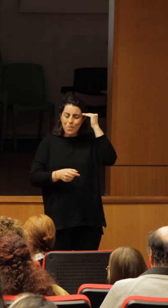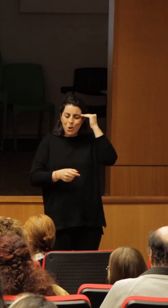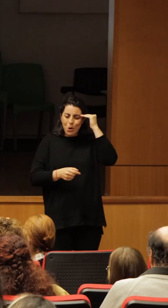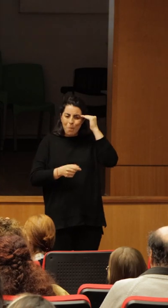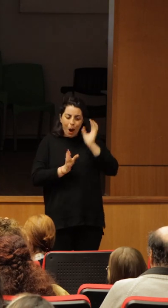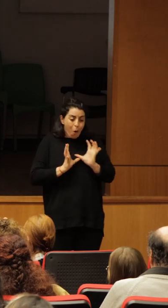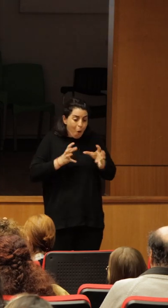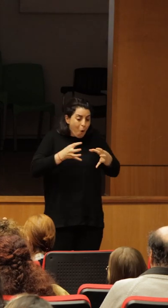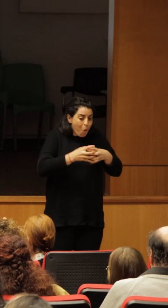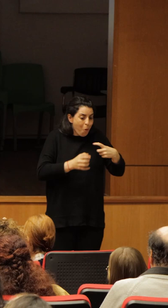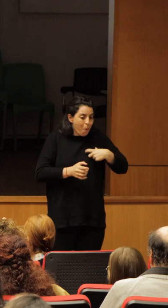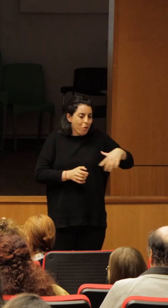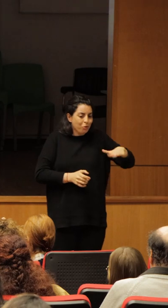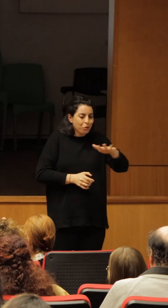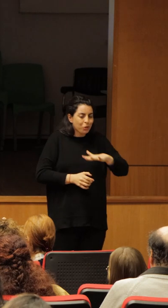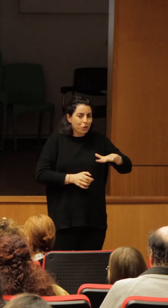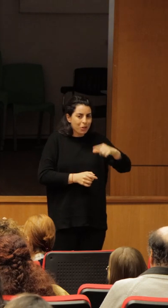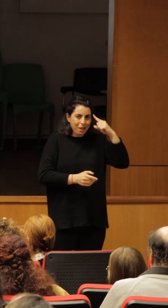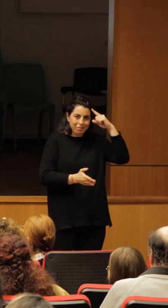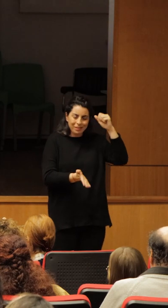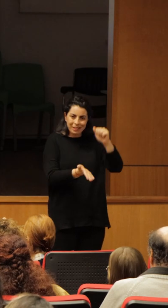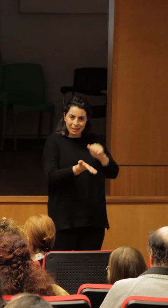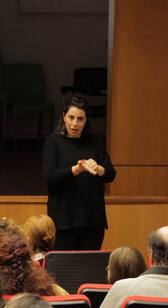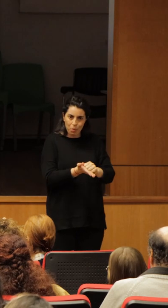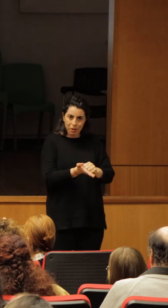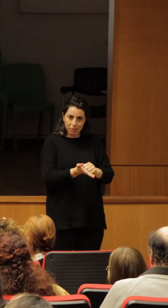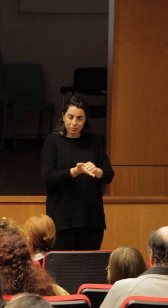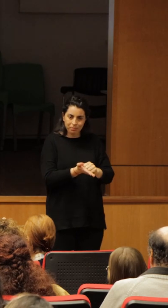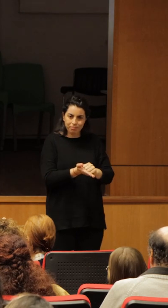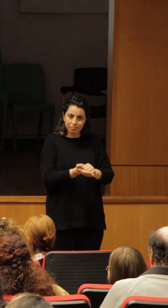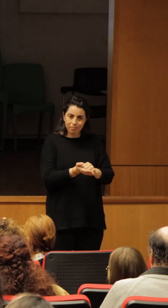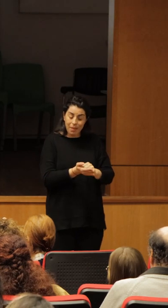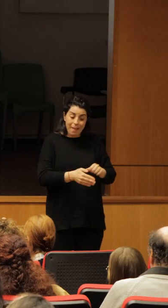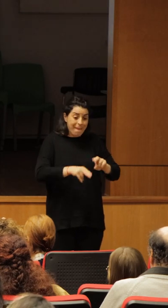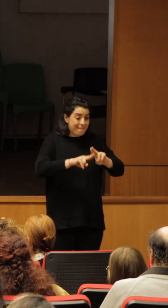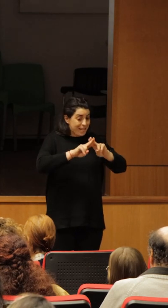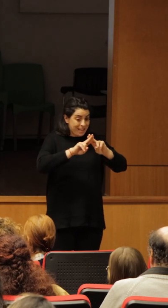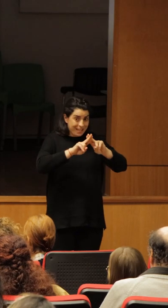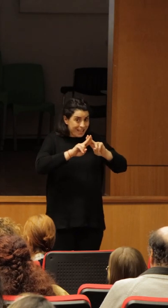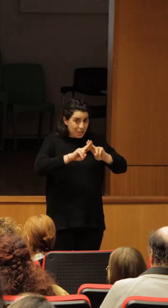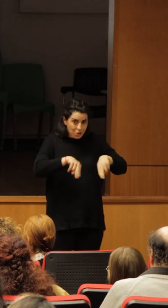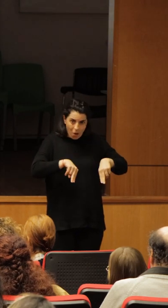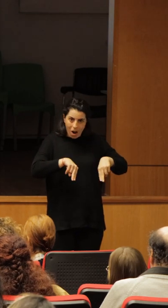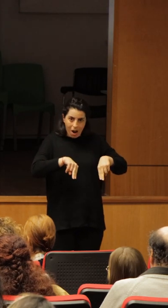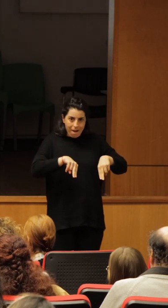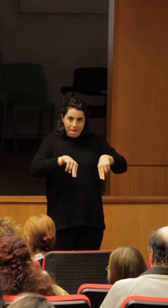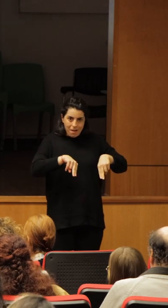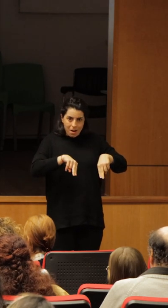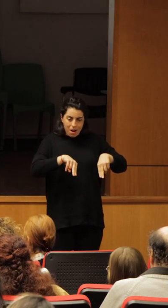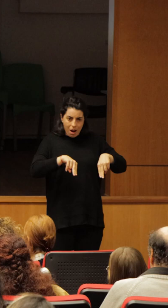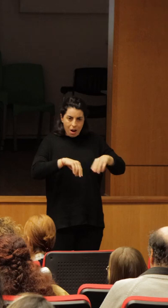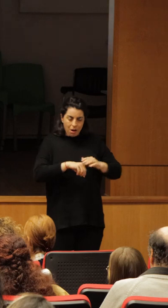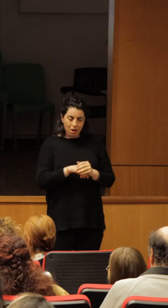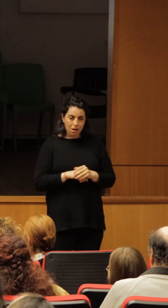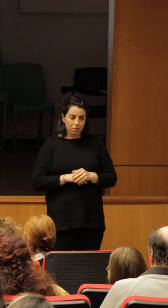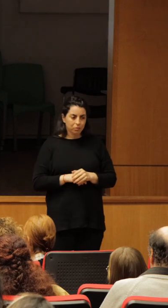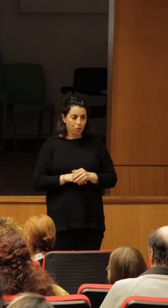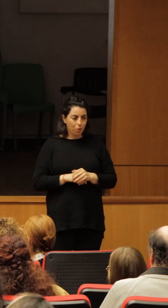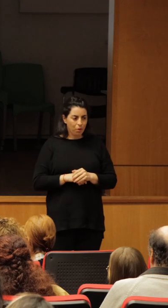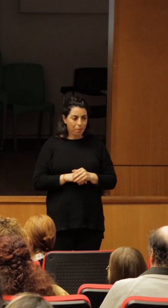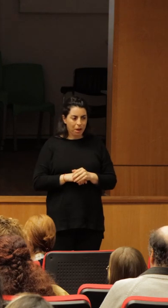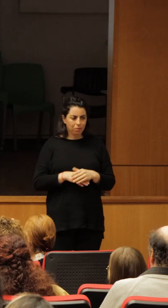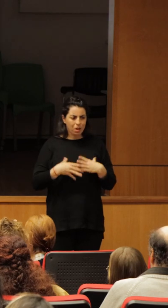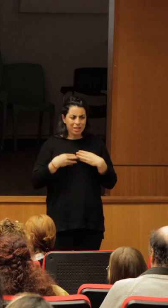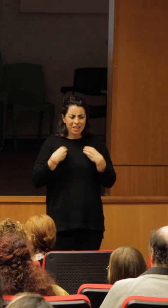He wrote about censorship. La censura. About war guilt, el sentimiento de culpa por la guerra,